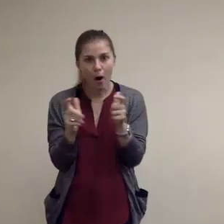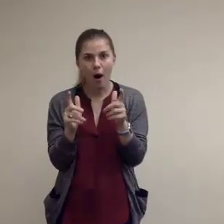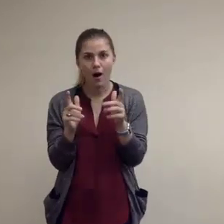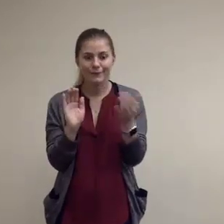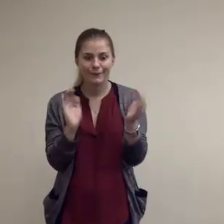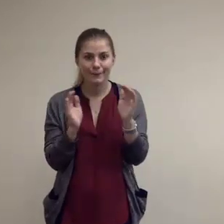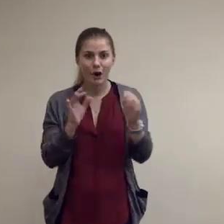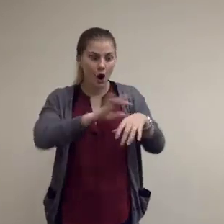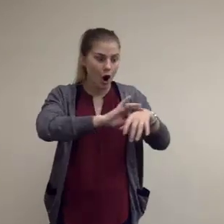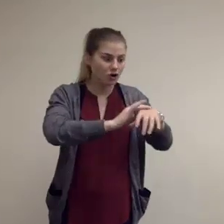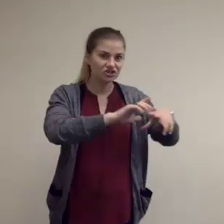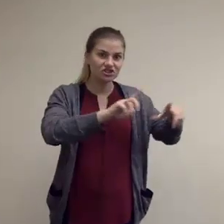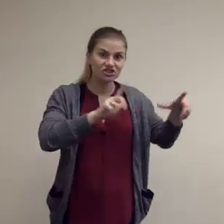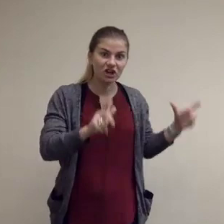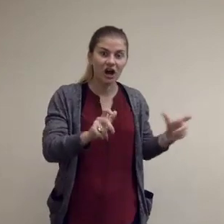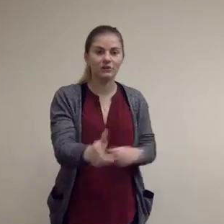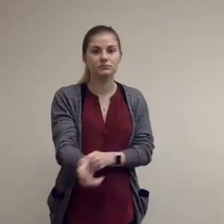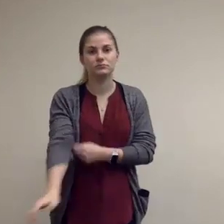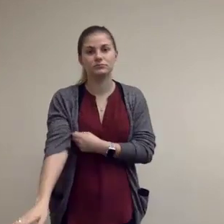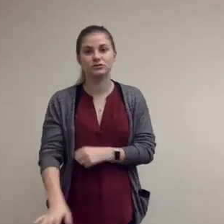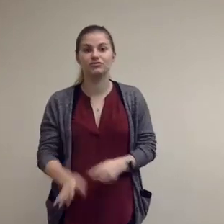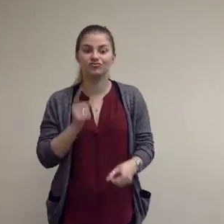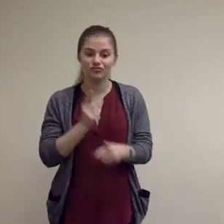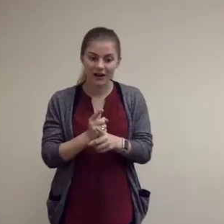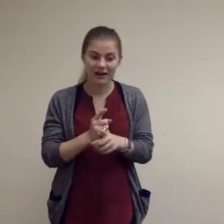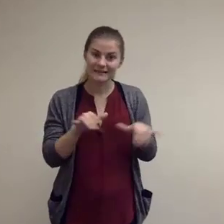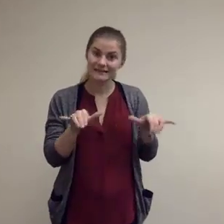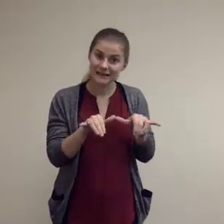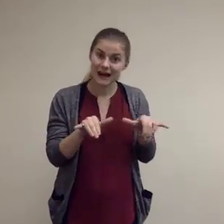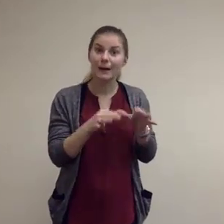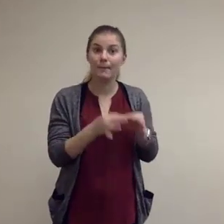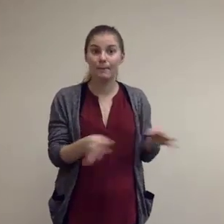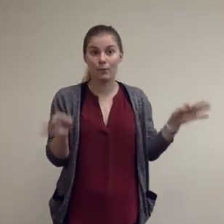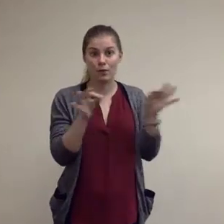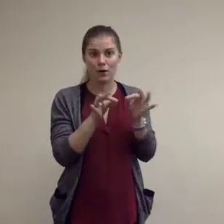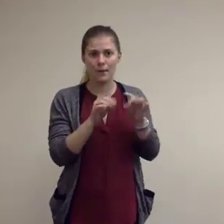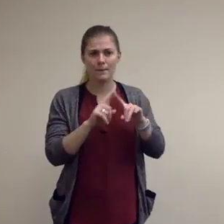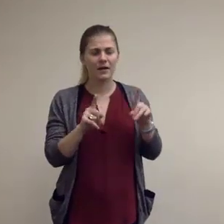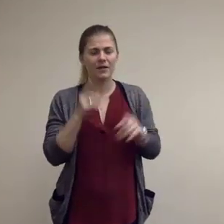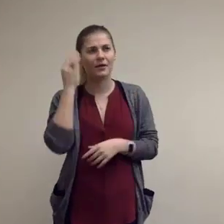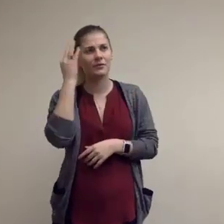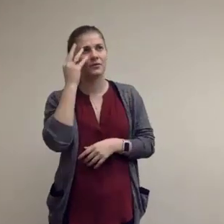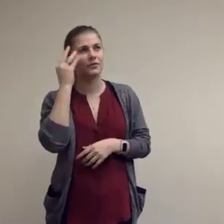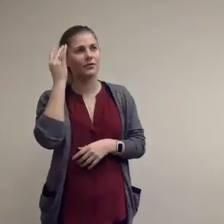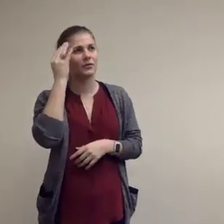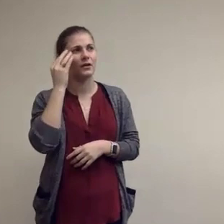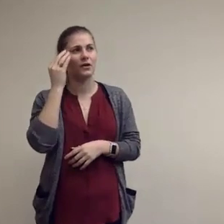do with gravity. What about the sun? Now, the sun is much, much larger than we are. And if we were to stand on the sun and